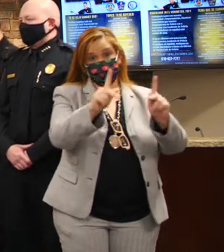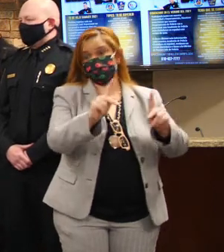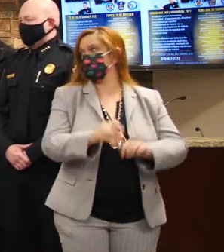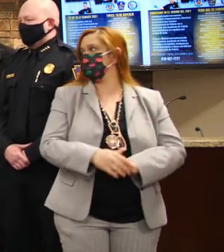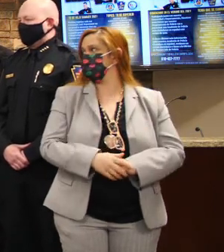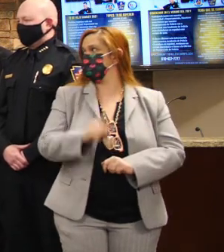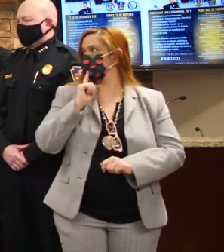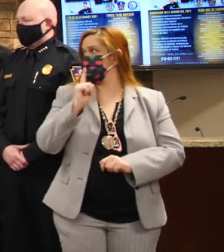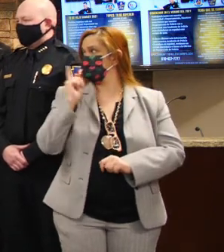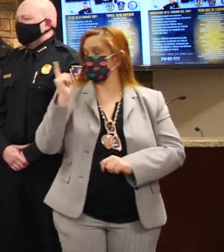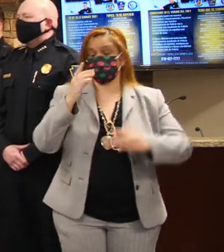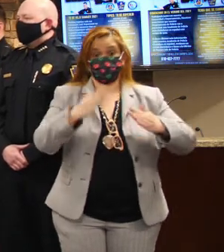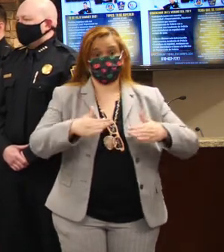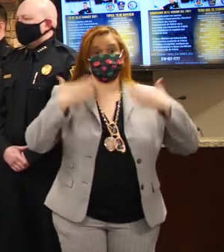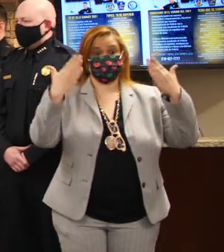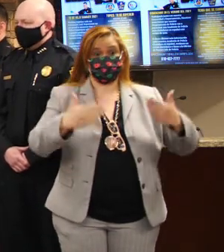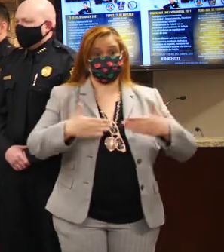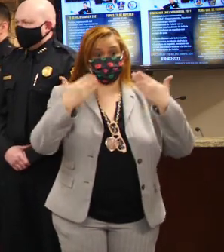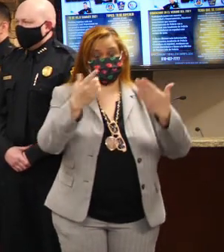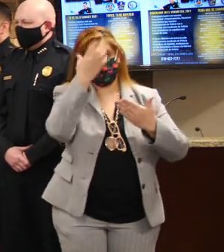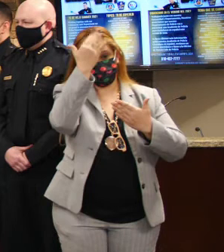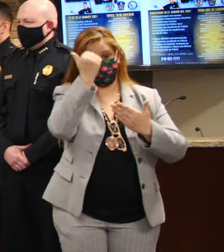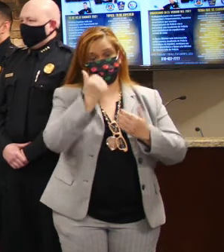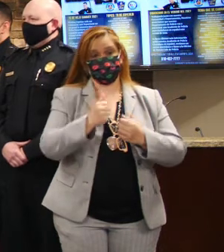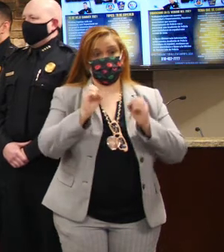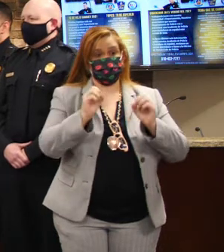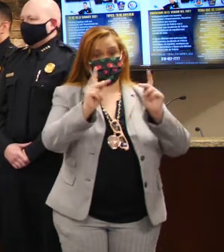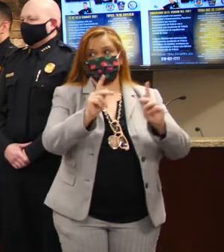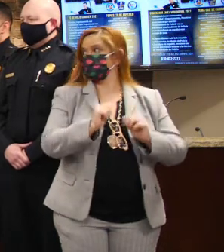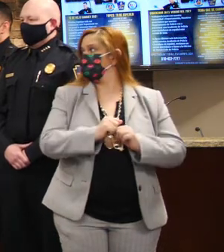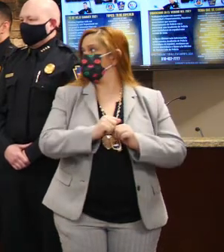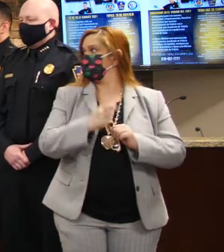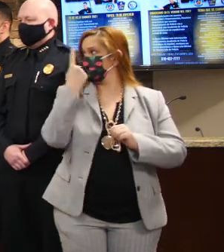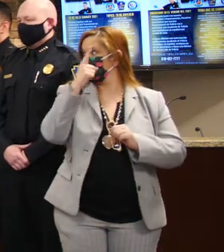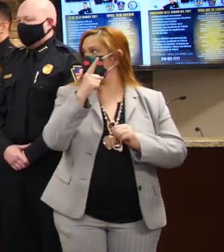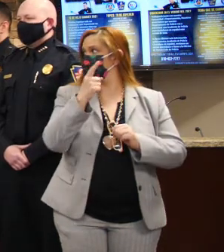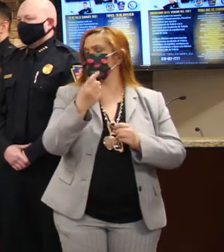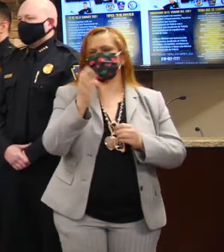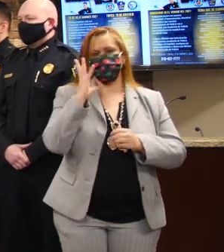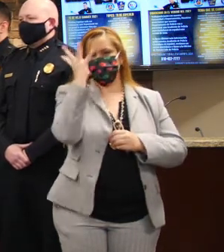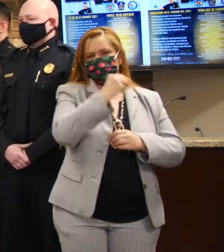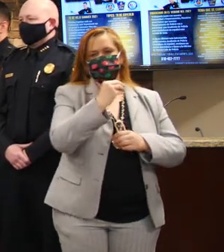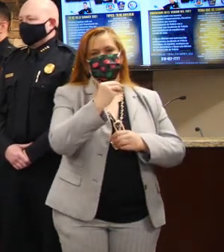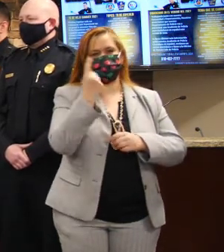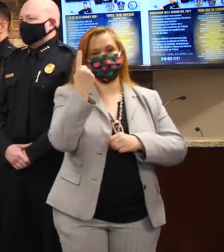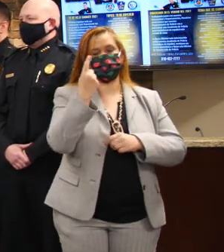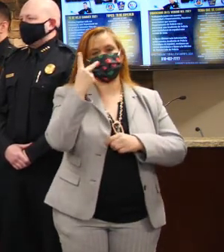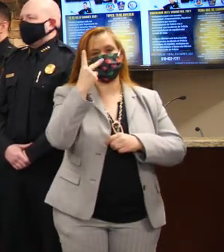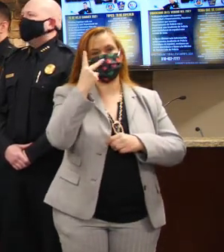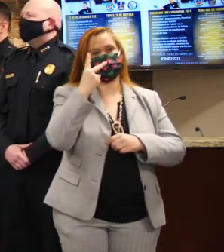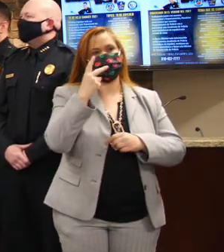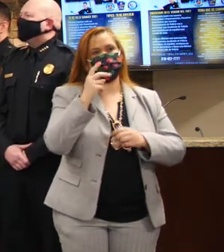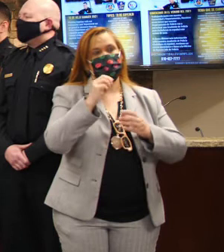the passion that I have for this job and for this department, and most important of all, to show you guys that we're here for you. And now I'll say it in Spanish